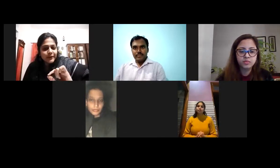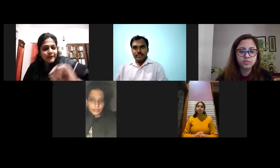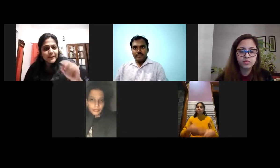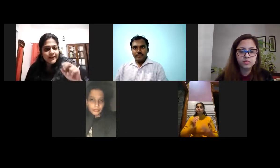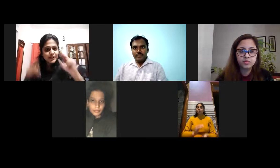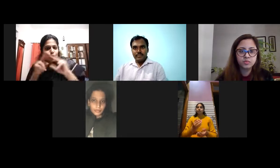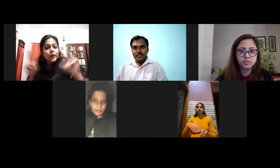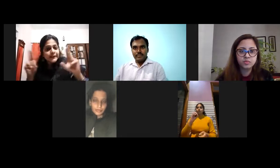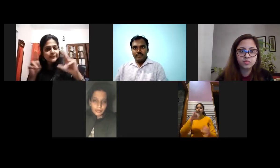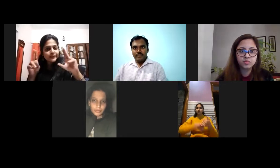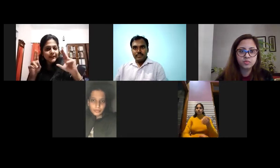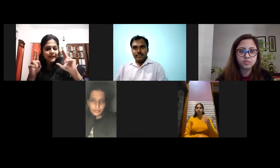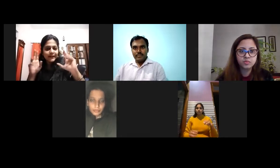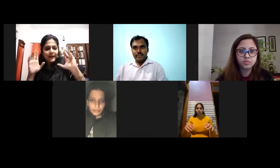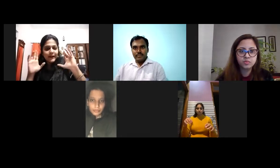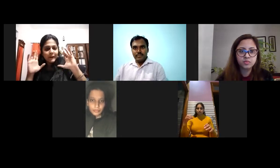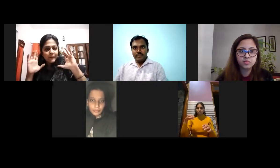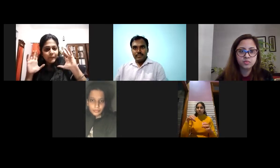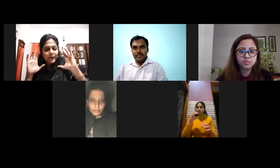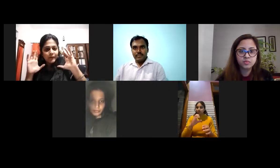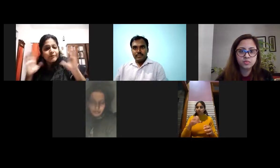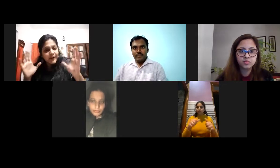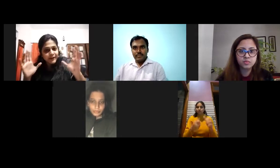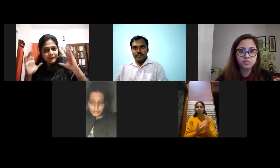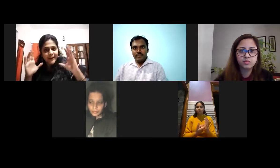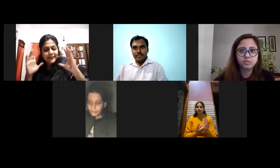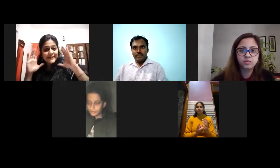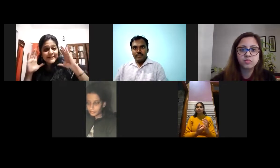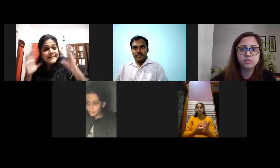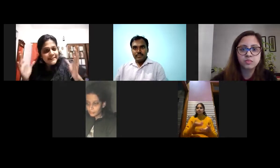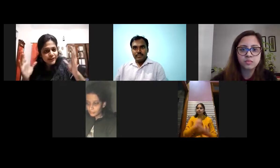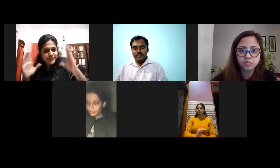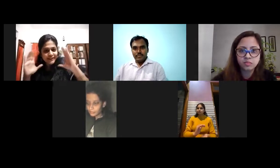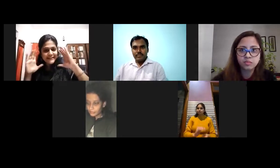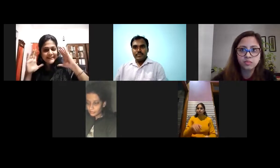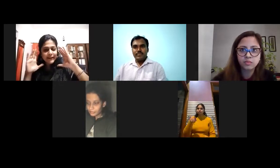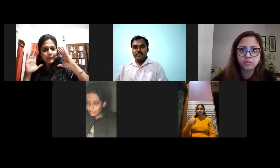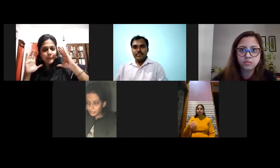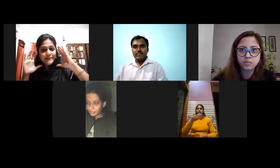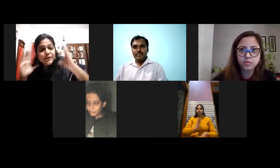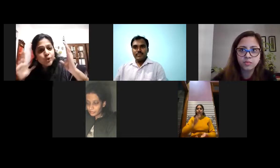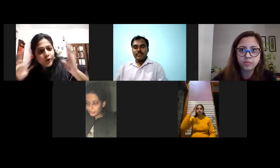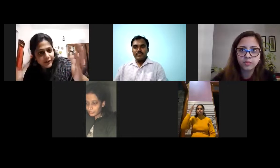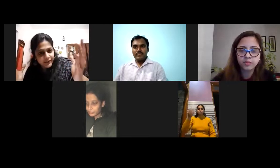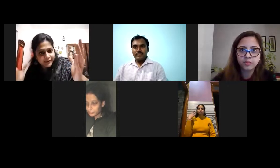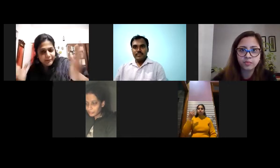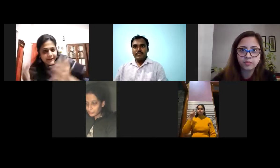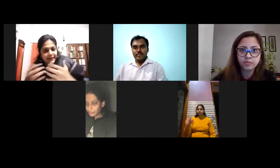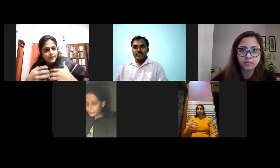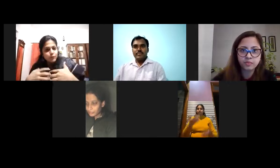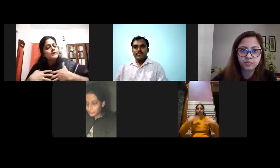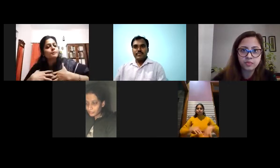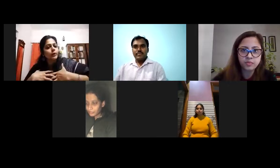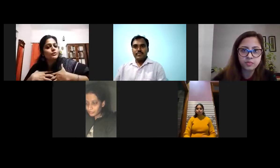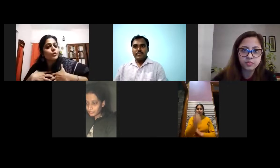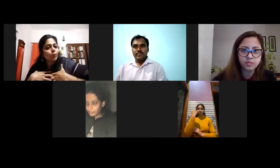marked by the fact that he's cognitively fine, the fact that he's intelligent, that he's a mature adult, but he doesn't